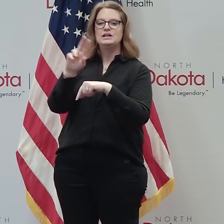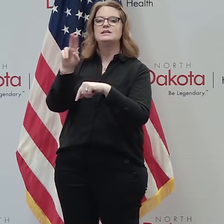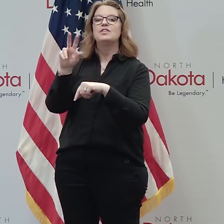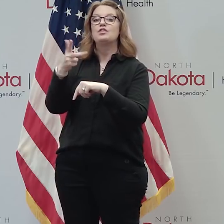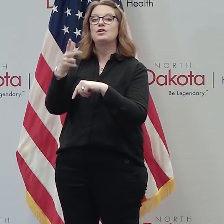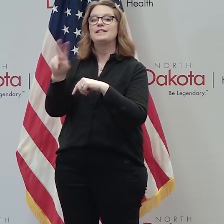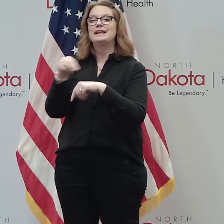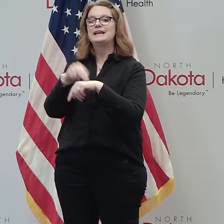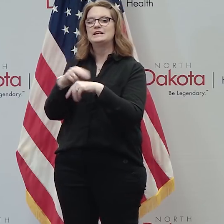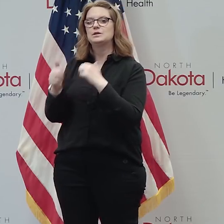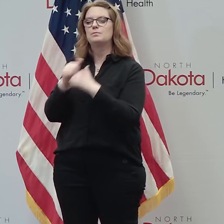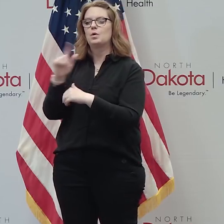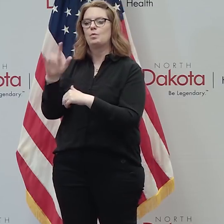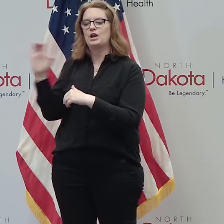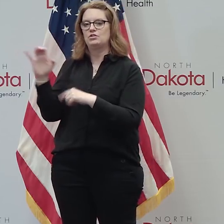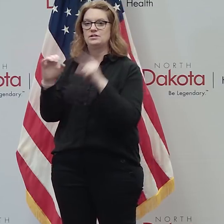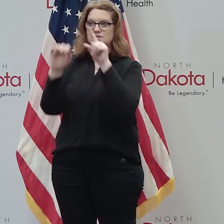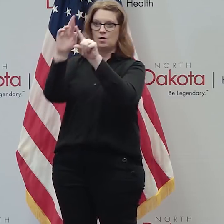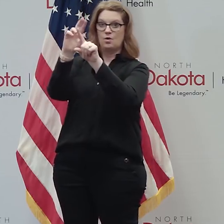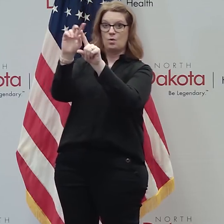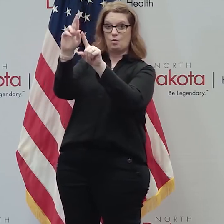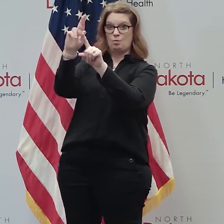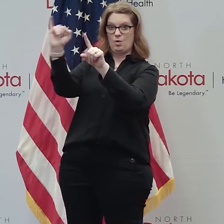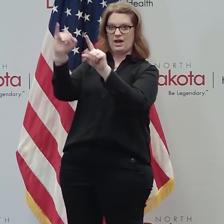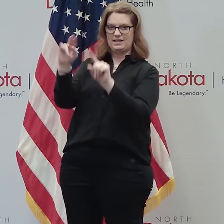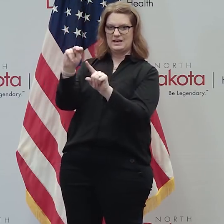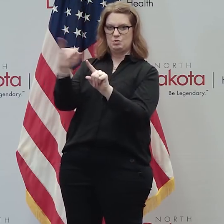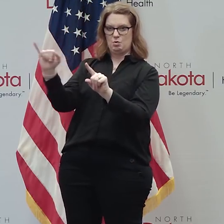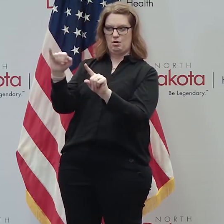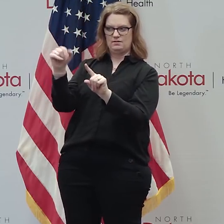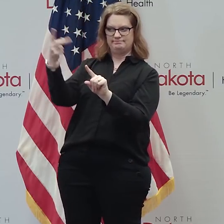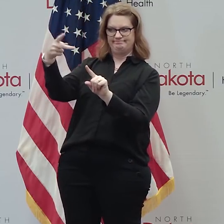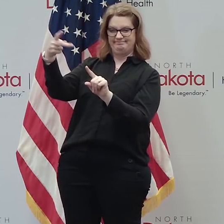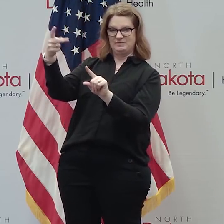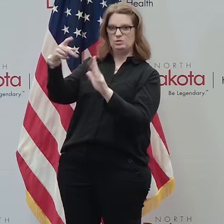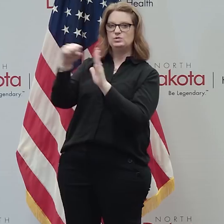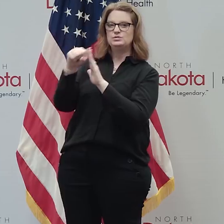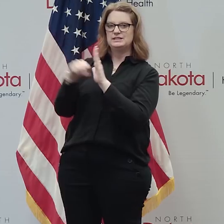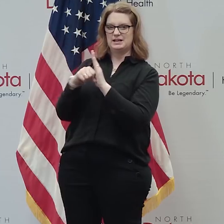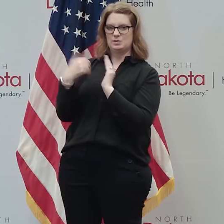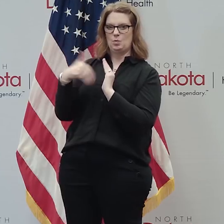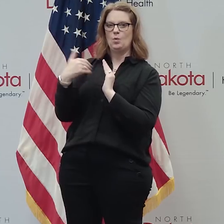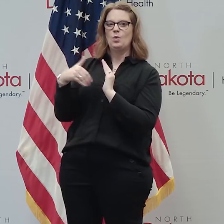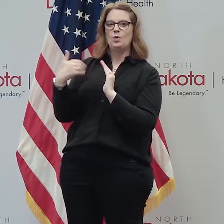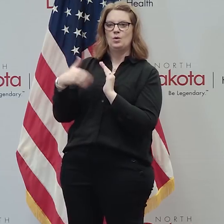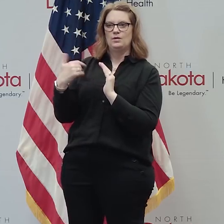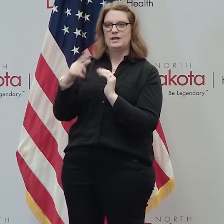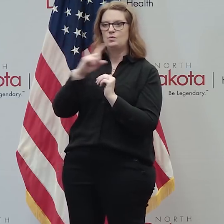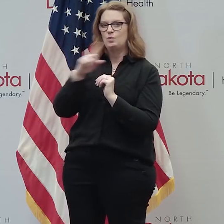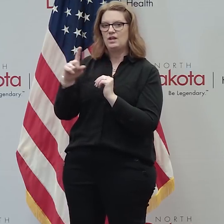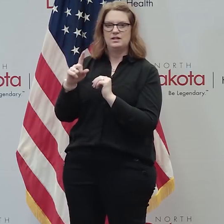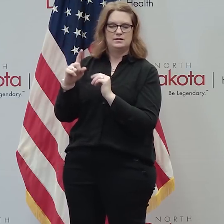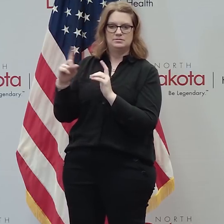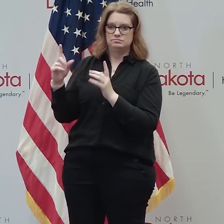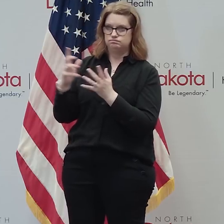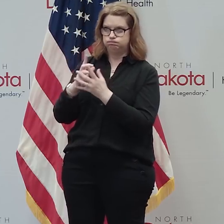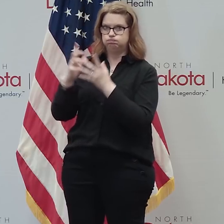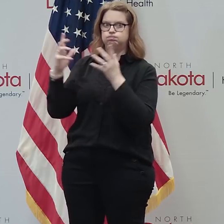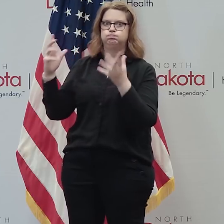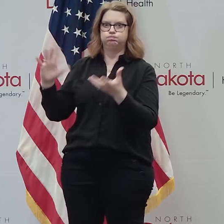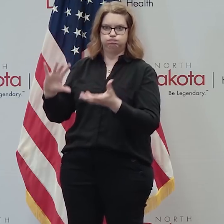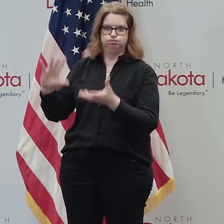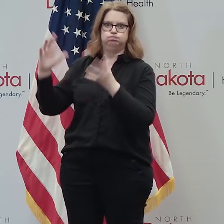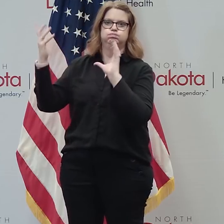now only following Rhode Island and New York. And of course, those are two states that have been in the middle of the epicenter of